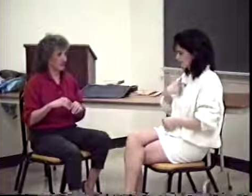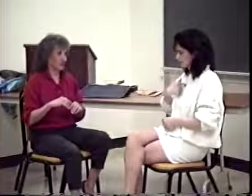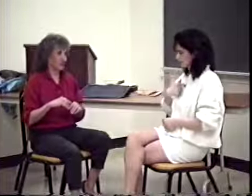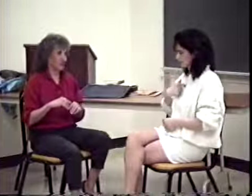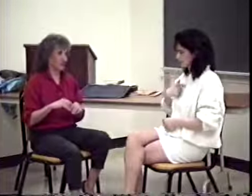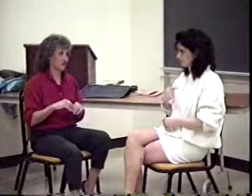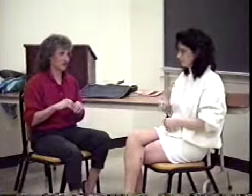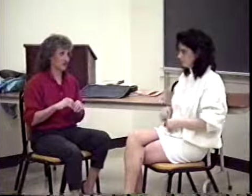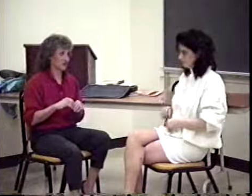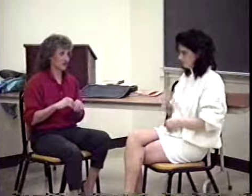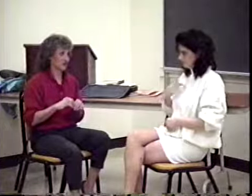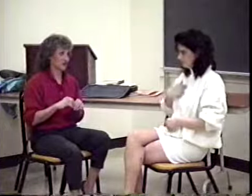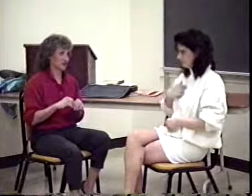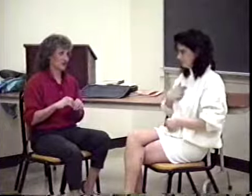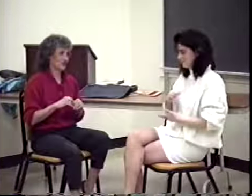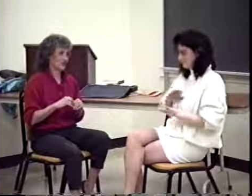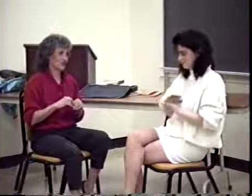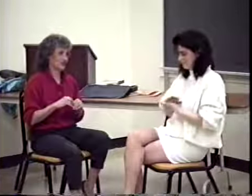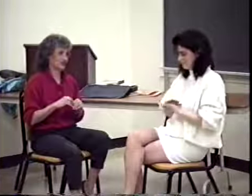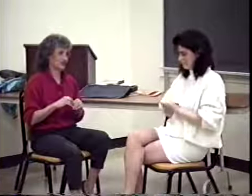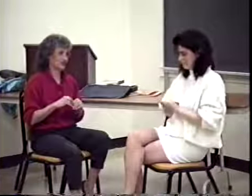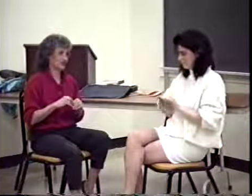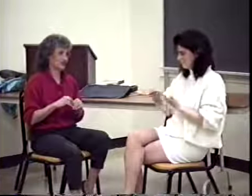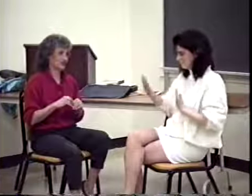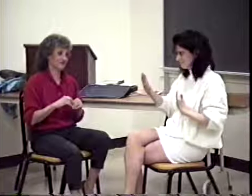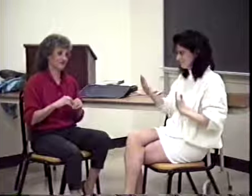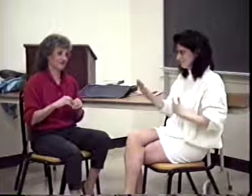he told her she's